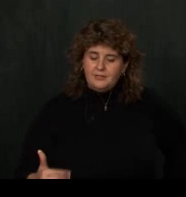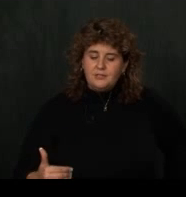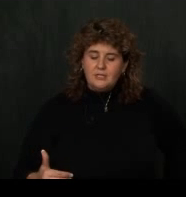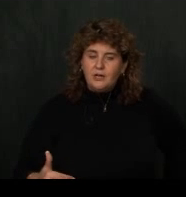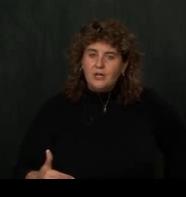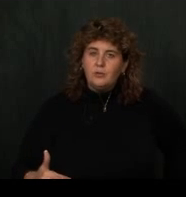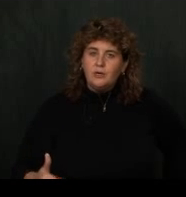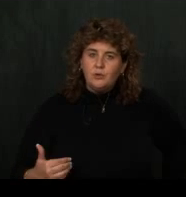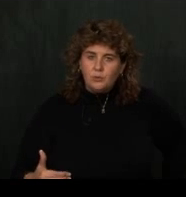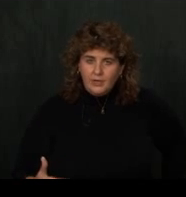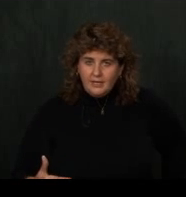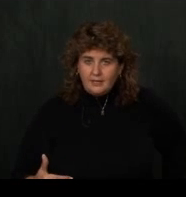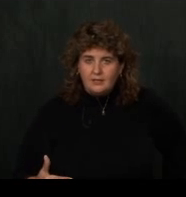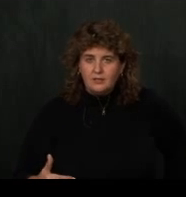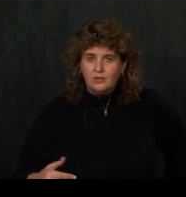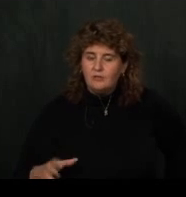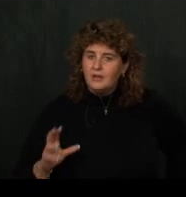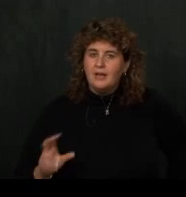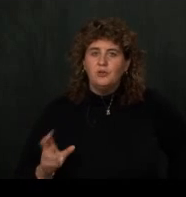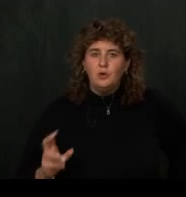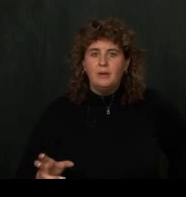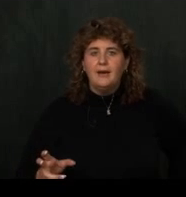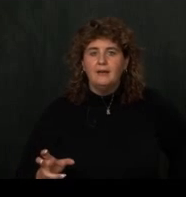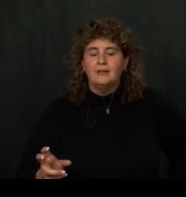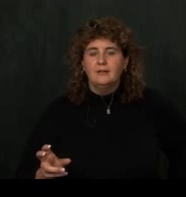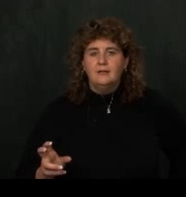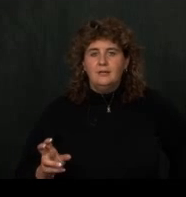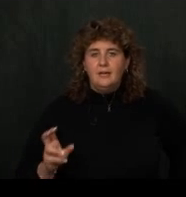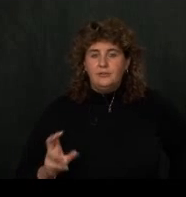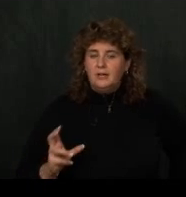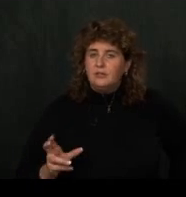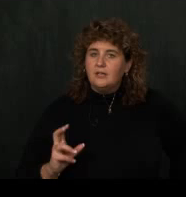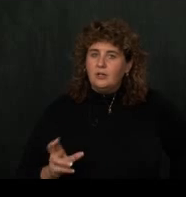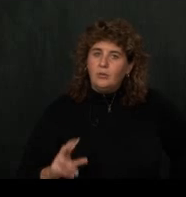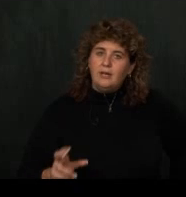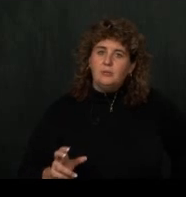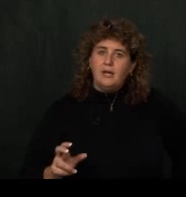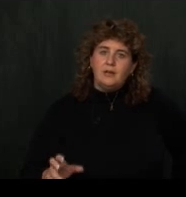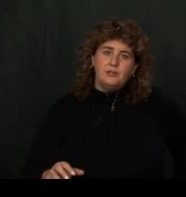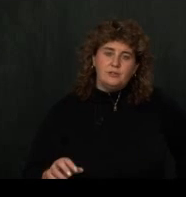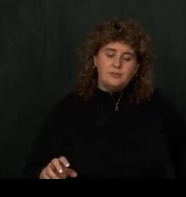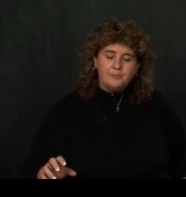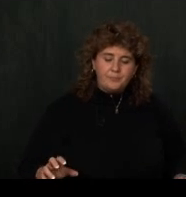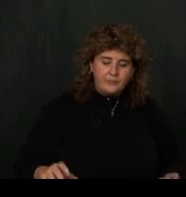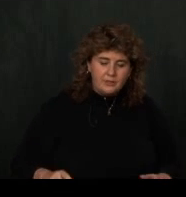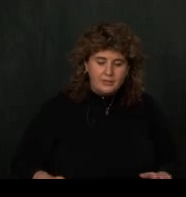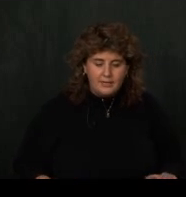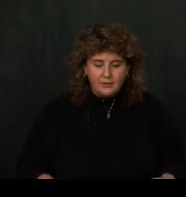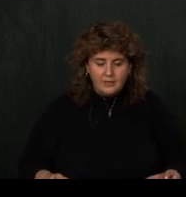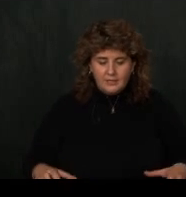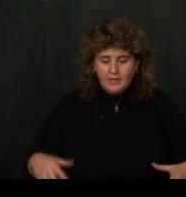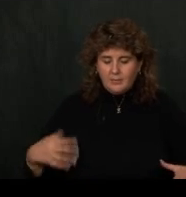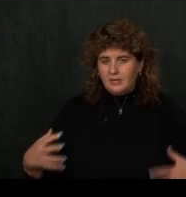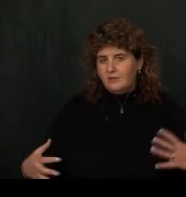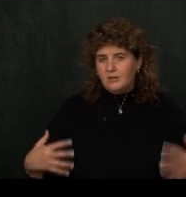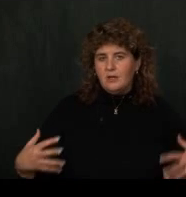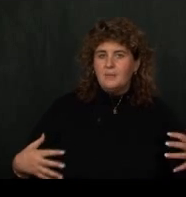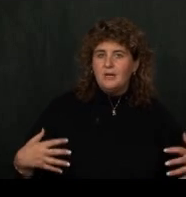is an area where you're weak, you've got to go back and take a look at the gram reactions. Now, I'm going to give you kind of my